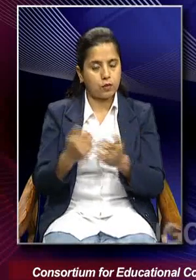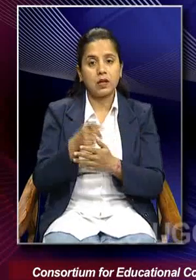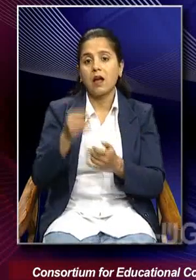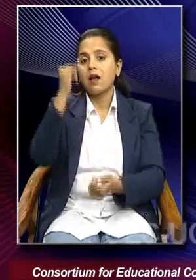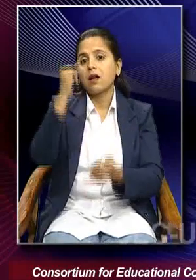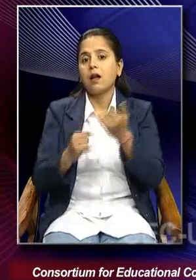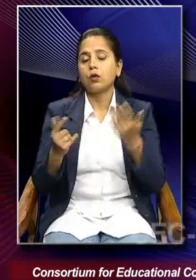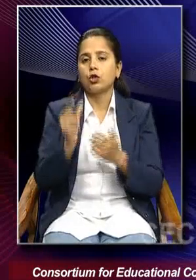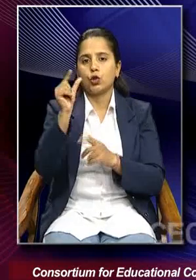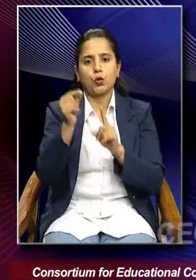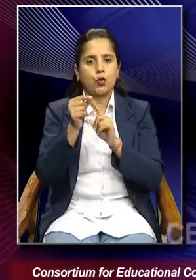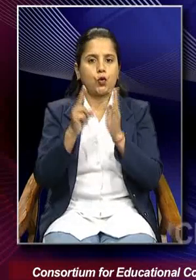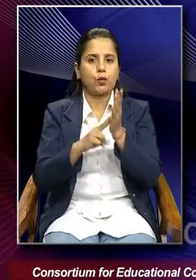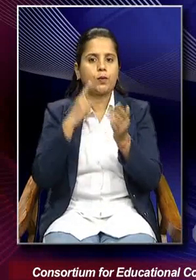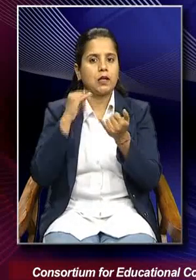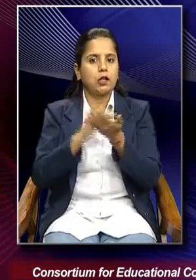is Upanishads.